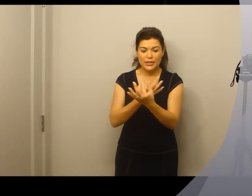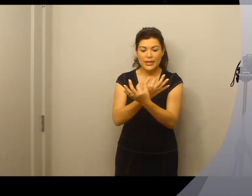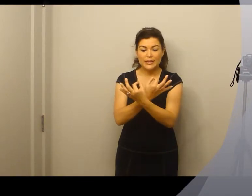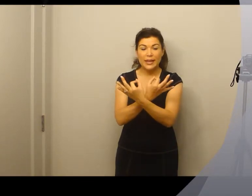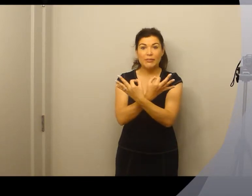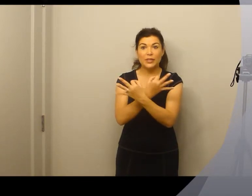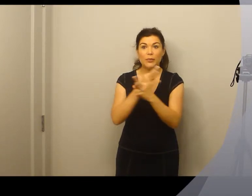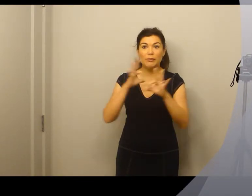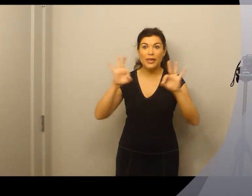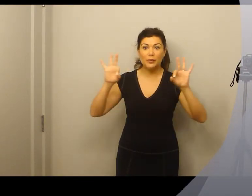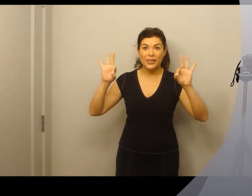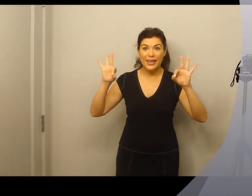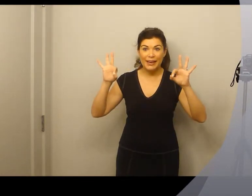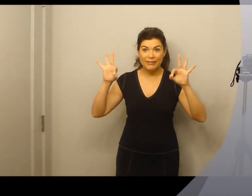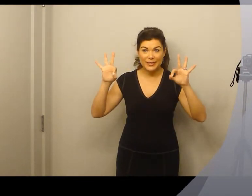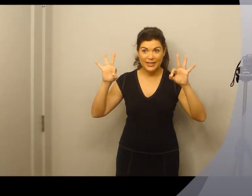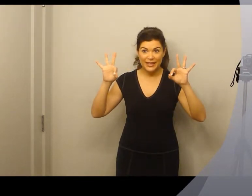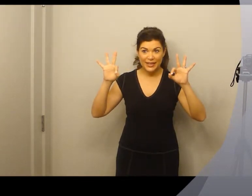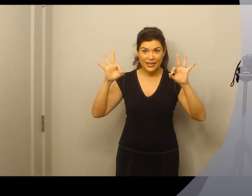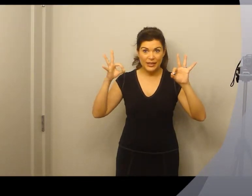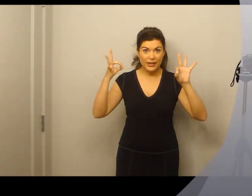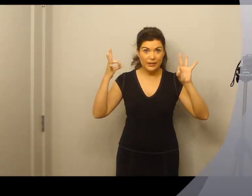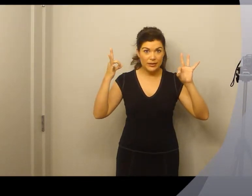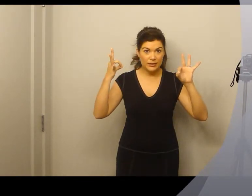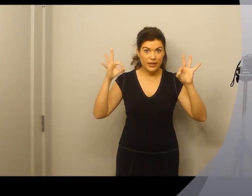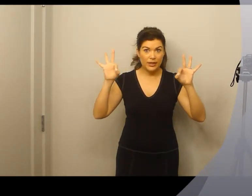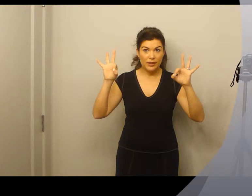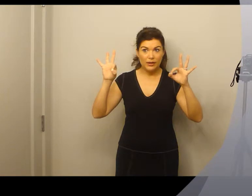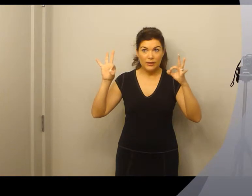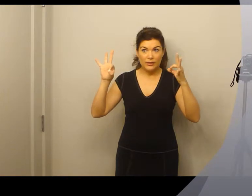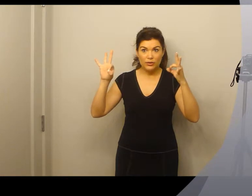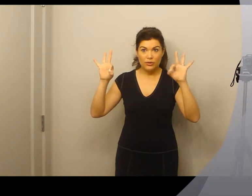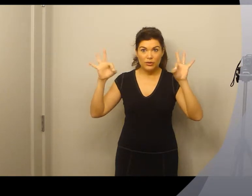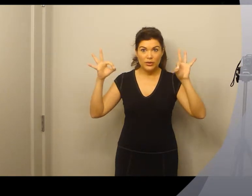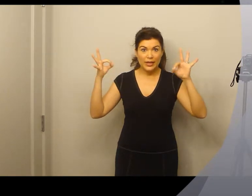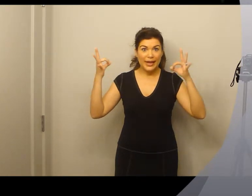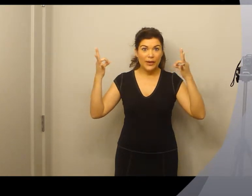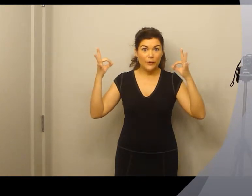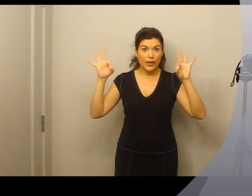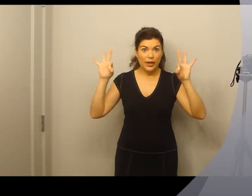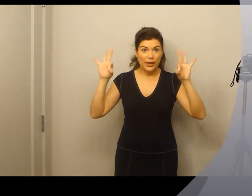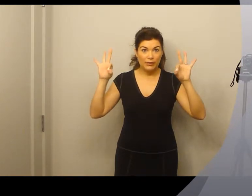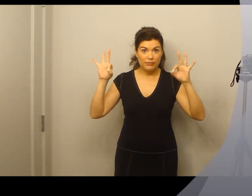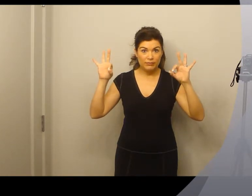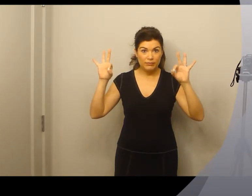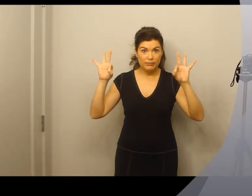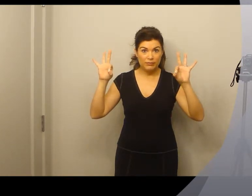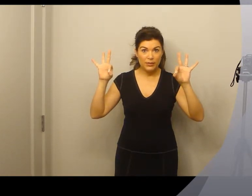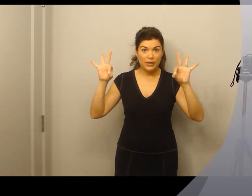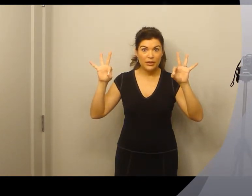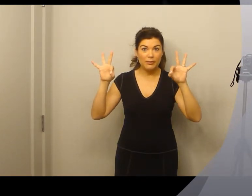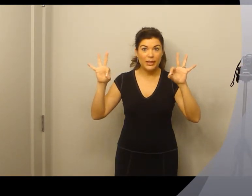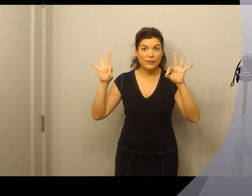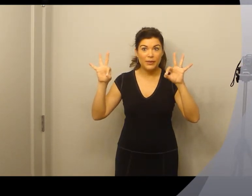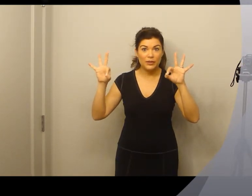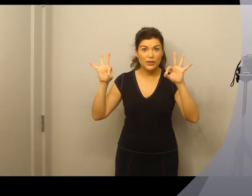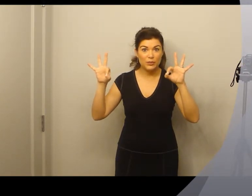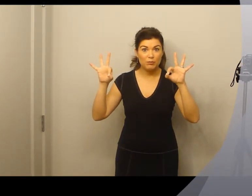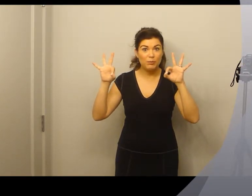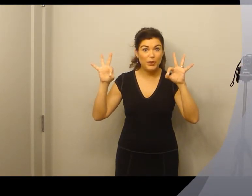like save, only we make it with F's. I like this sign. Sort of looks like A-OK. But you're going to make your fingers as big